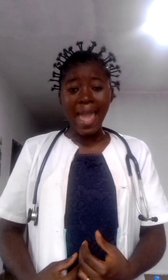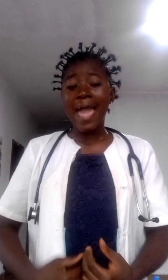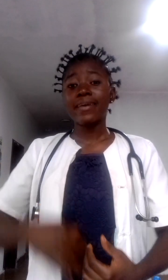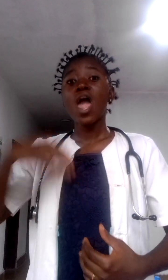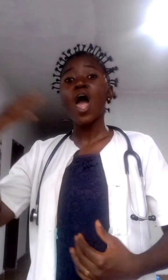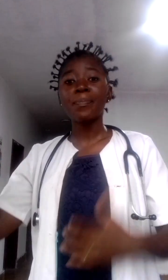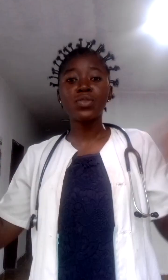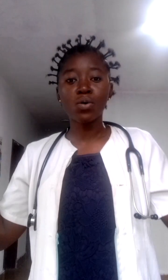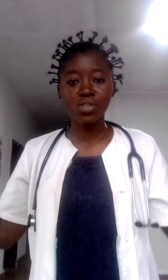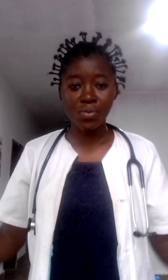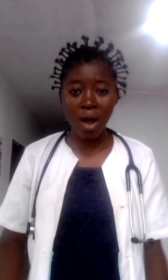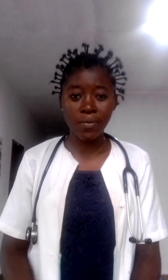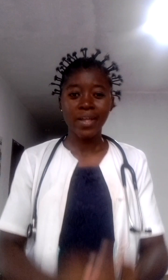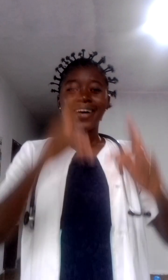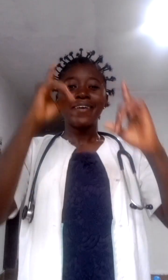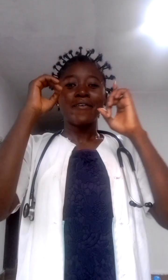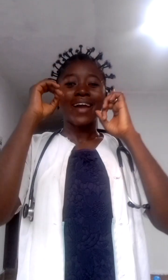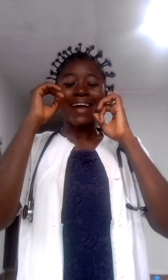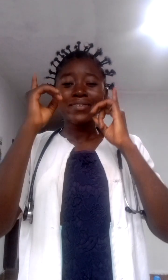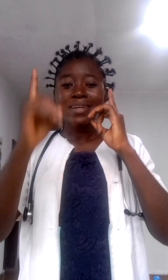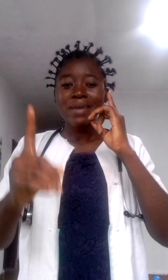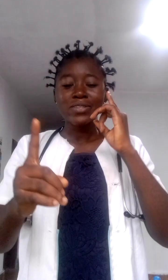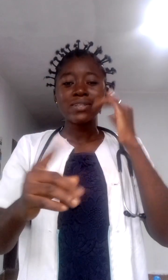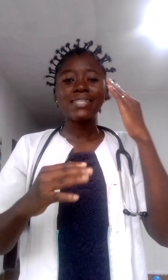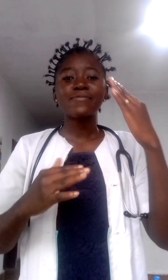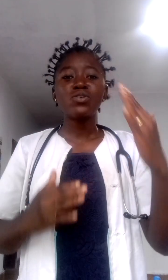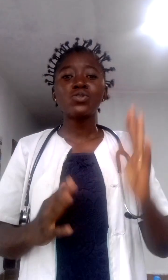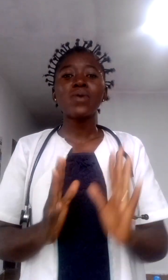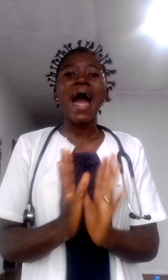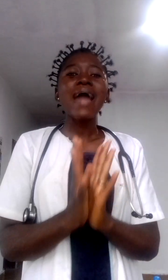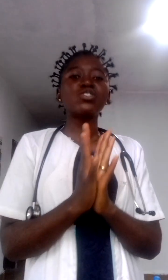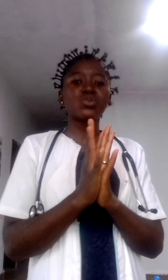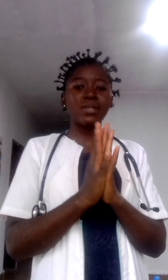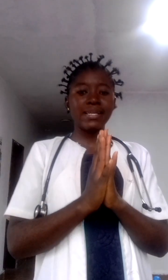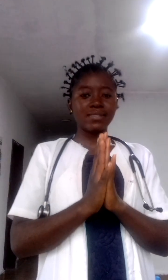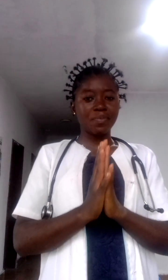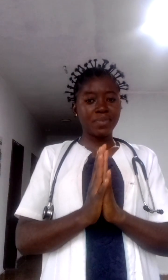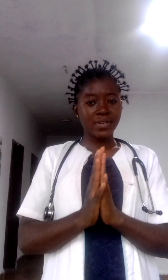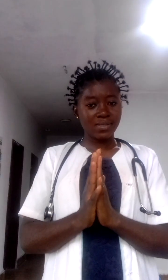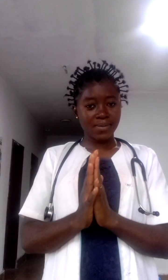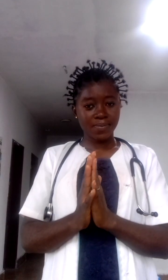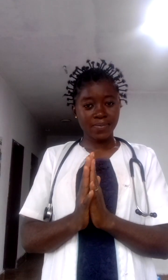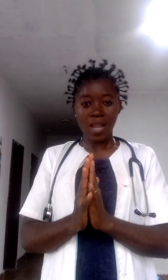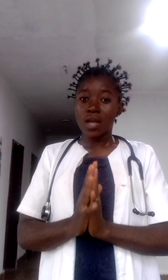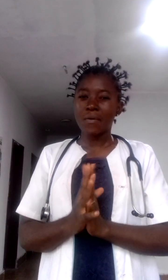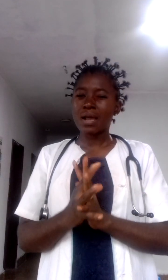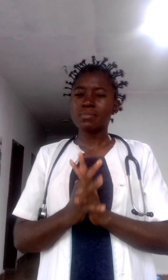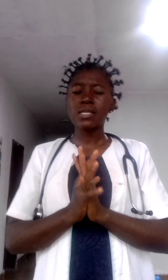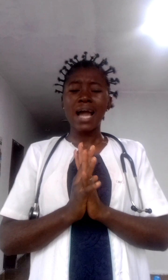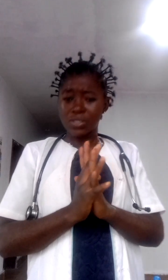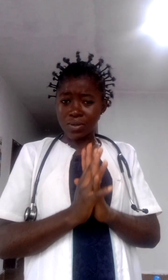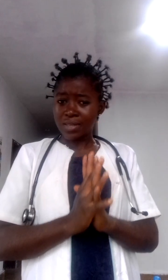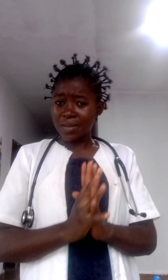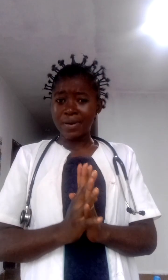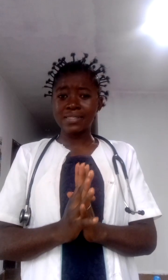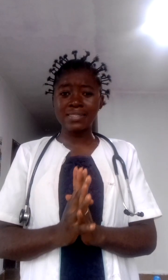and help those around? Another method is for you to isolate the person. Now, when I'm saying isolate the person,